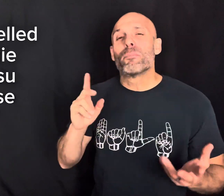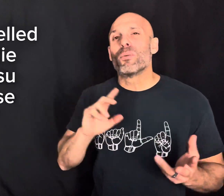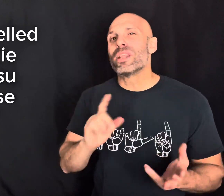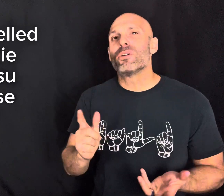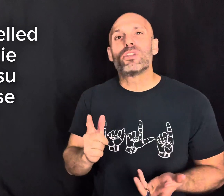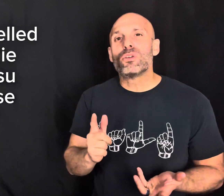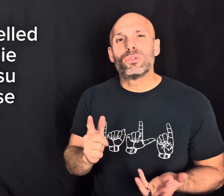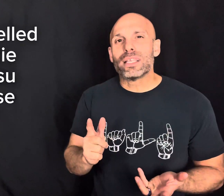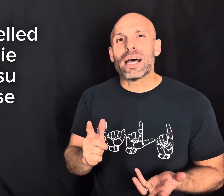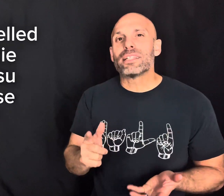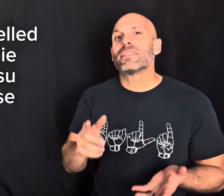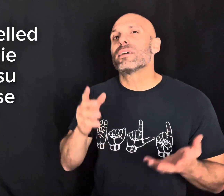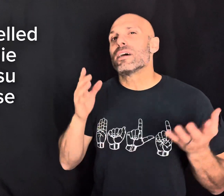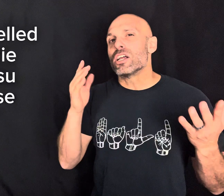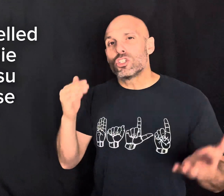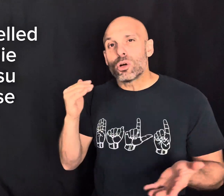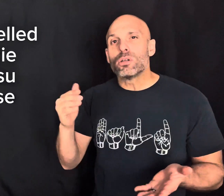we don't use that. Adults